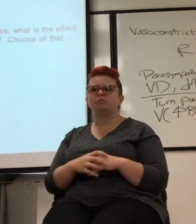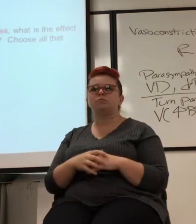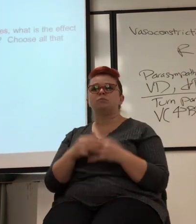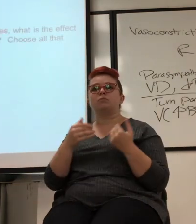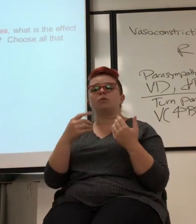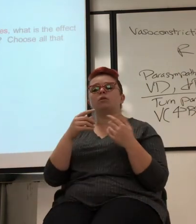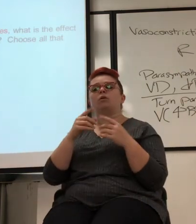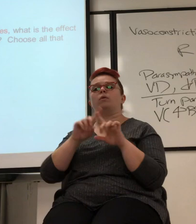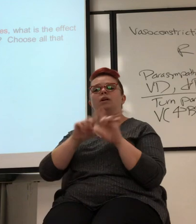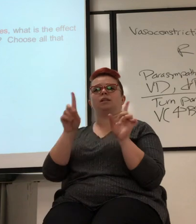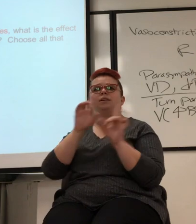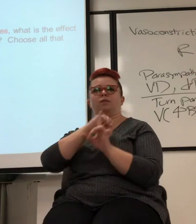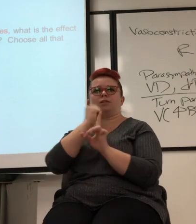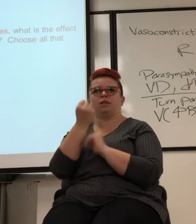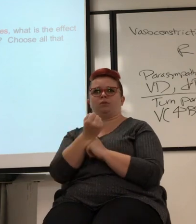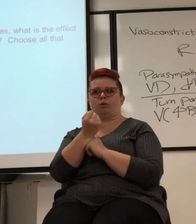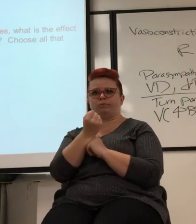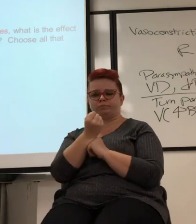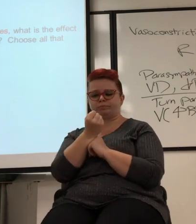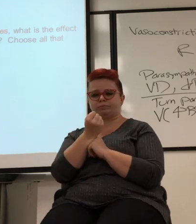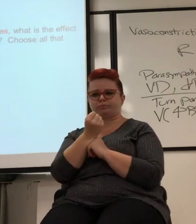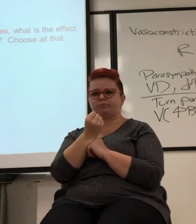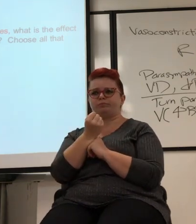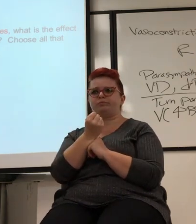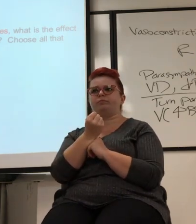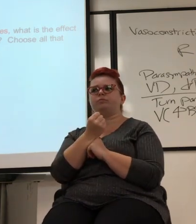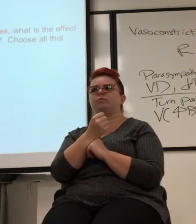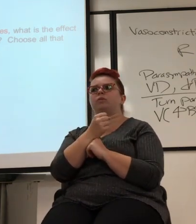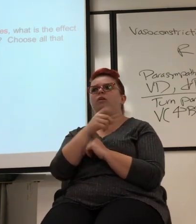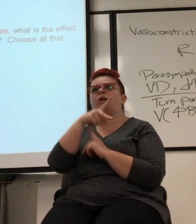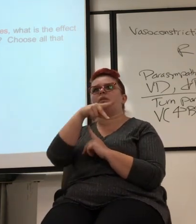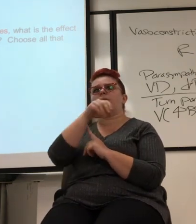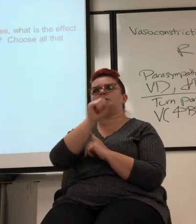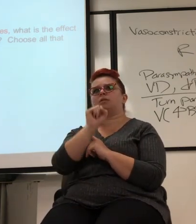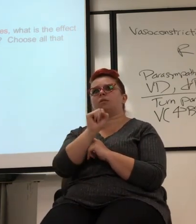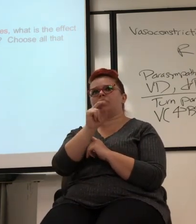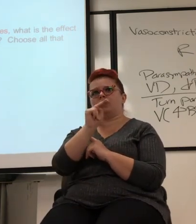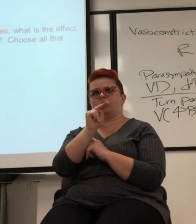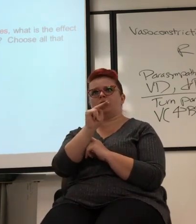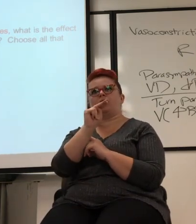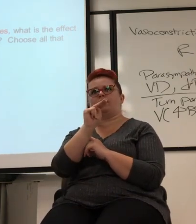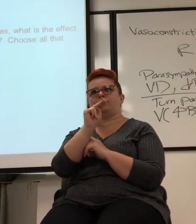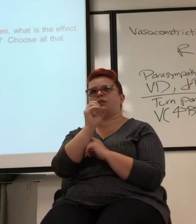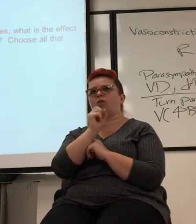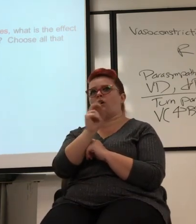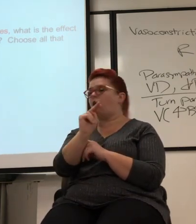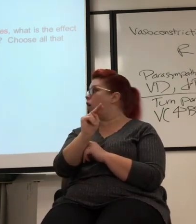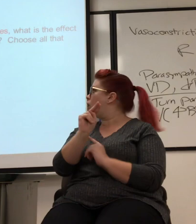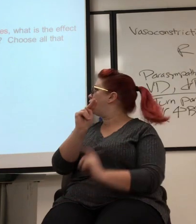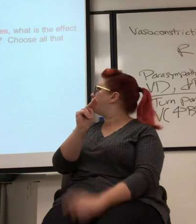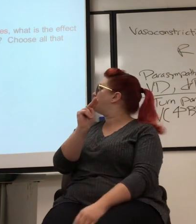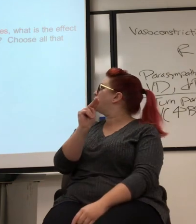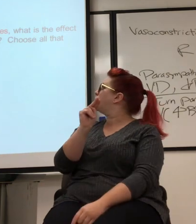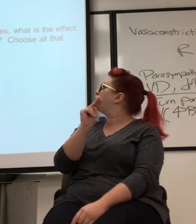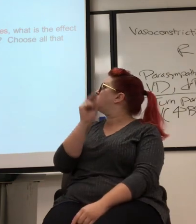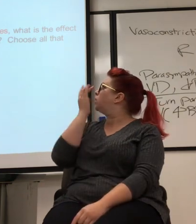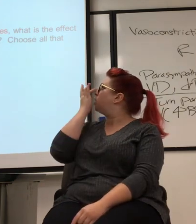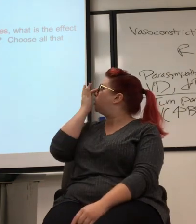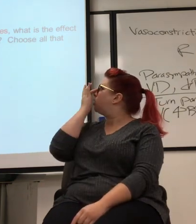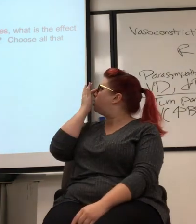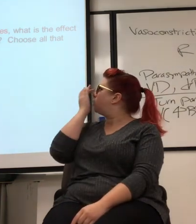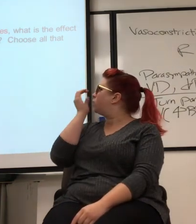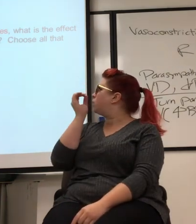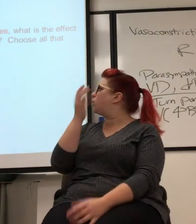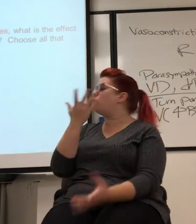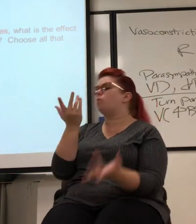scenario. Okay, you turn parasympathetic nerves on. Turn on parasympathetic nerves. What is